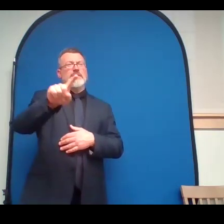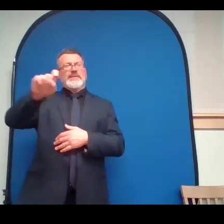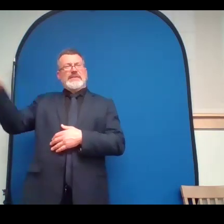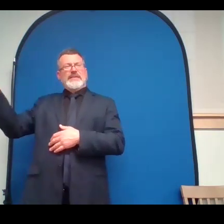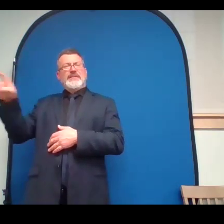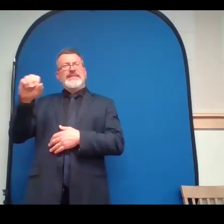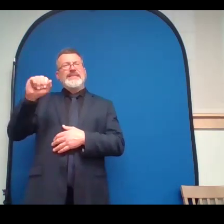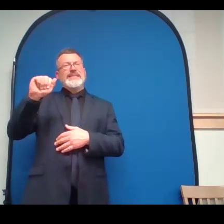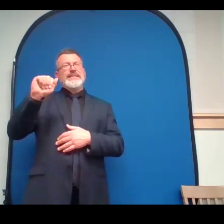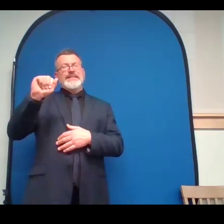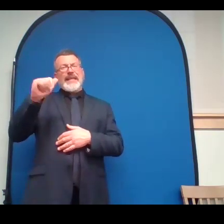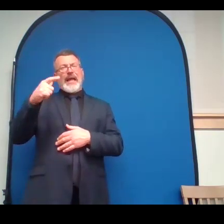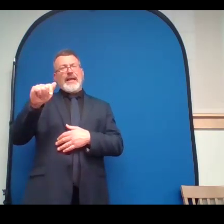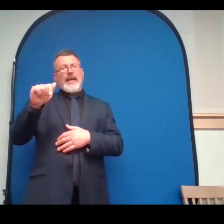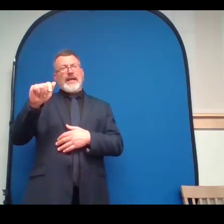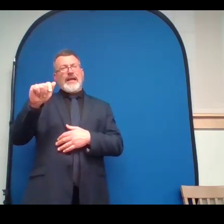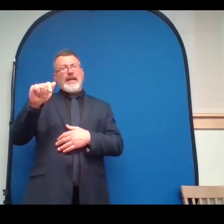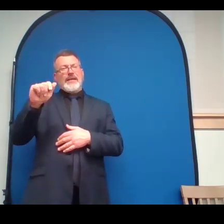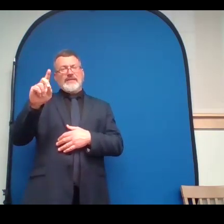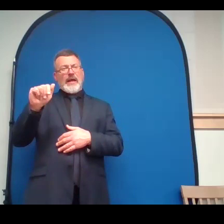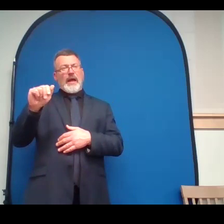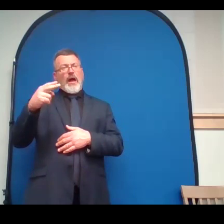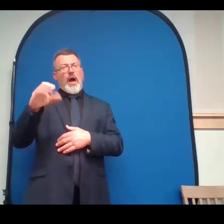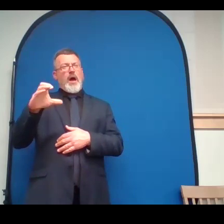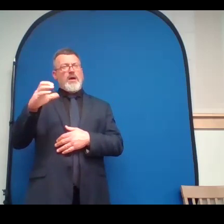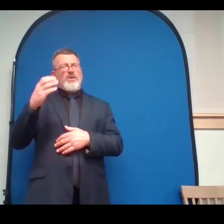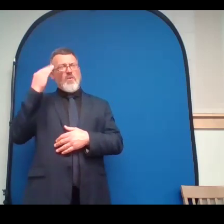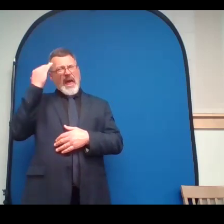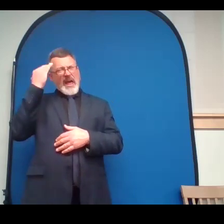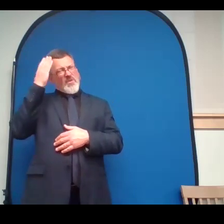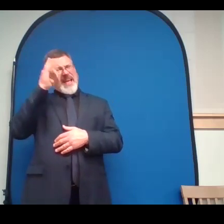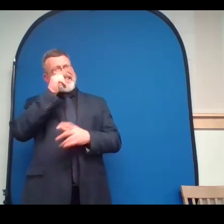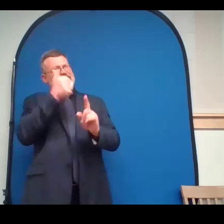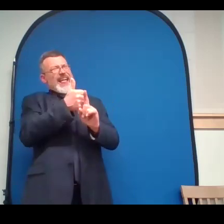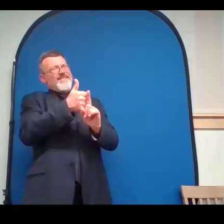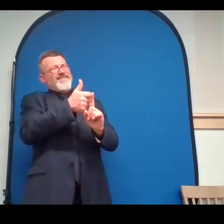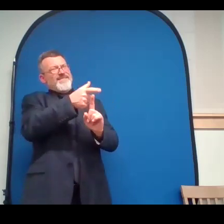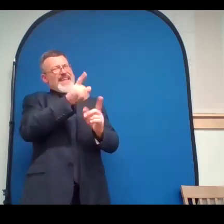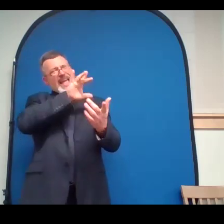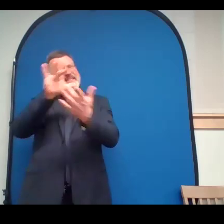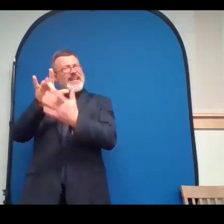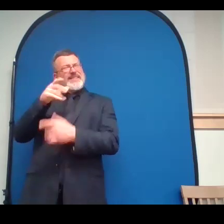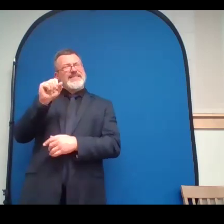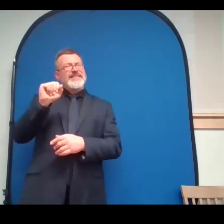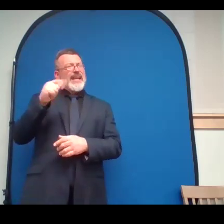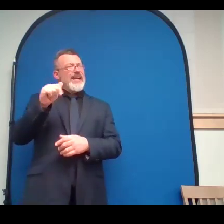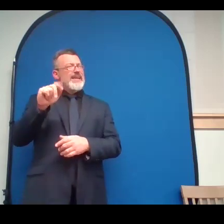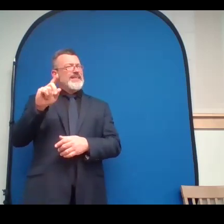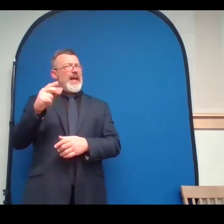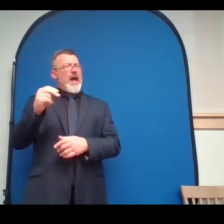instead of just calling Saginaw yourself? Well, as First Sergeant Mote made in his